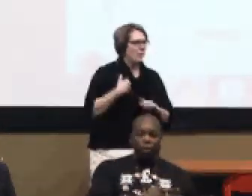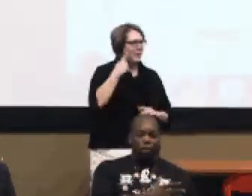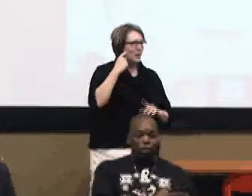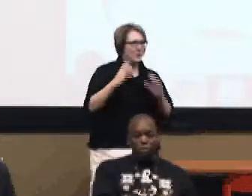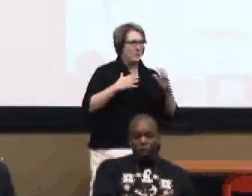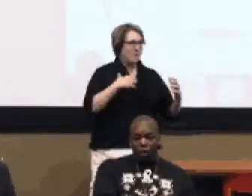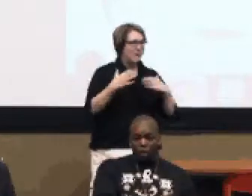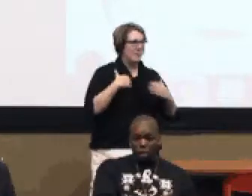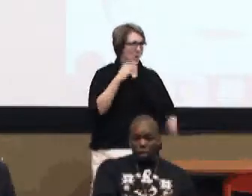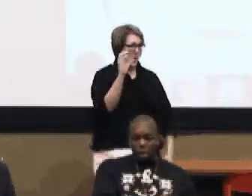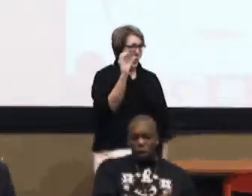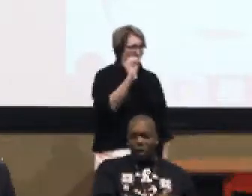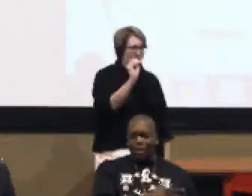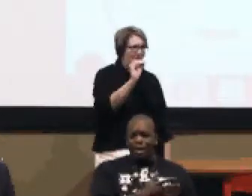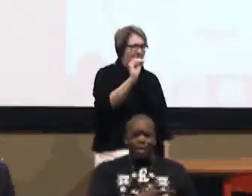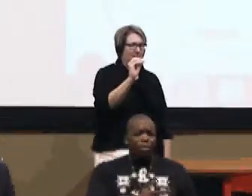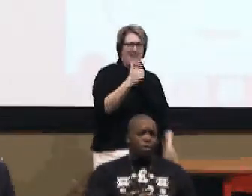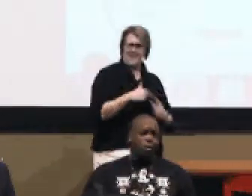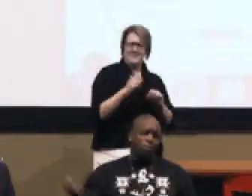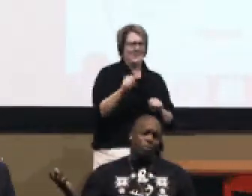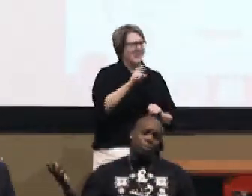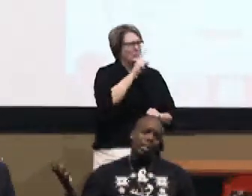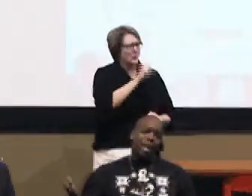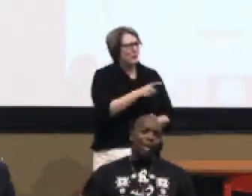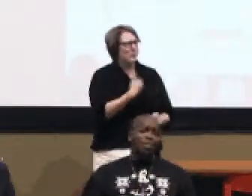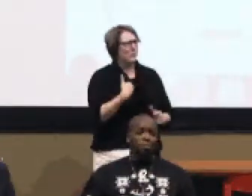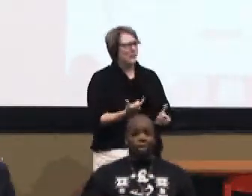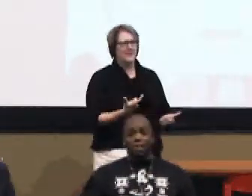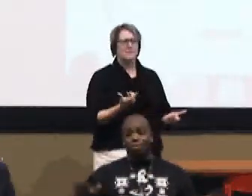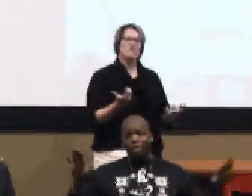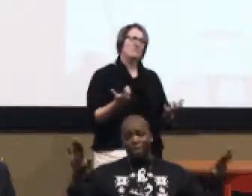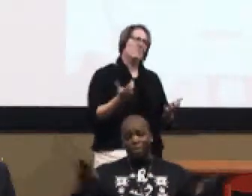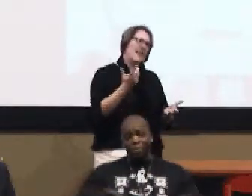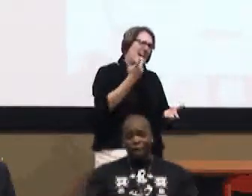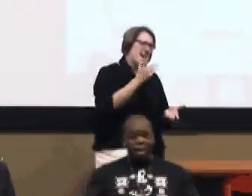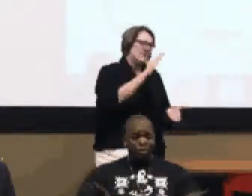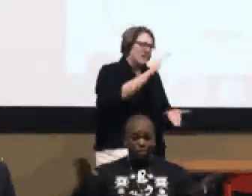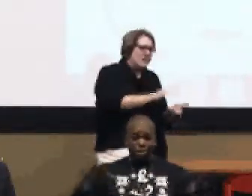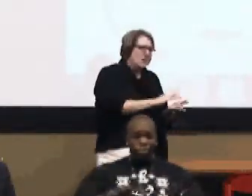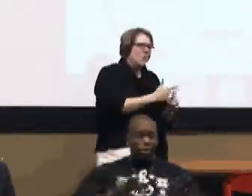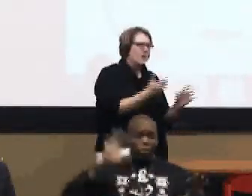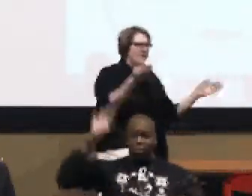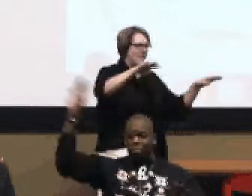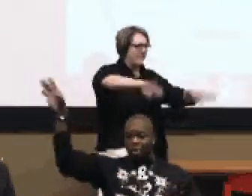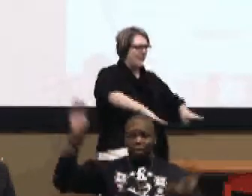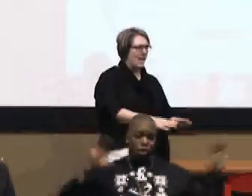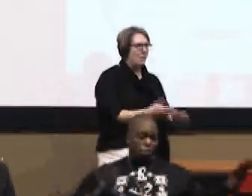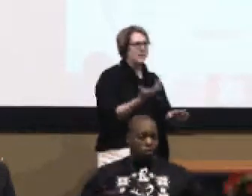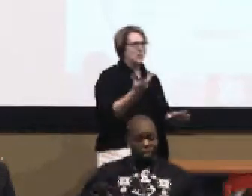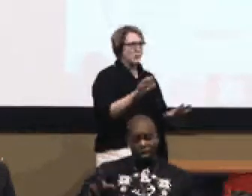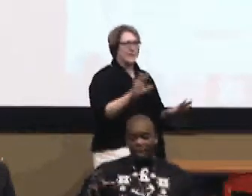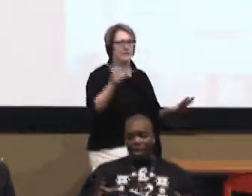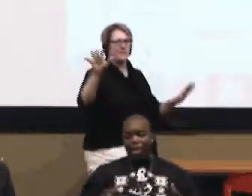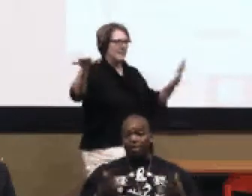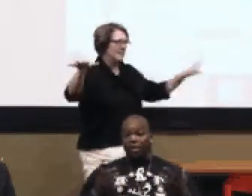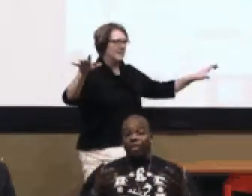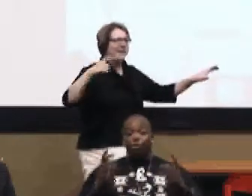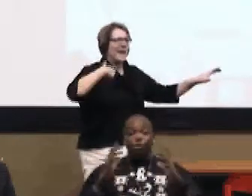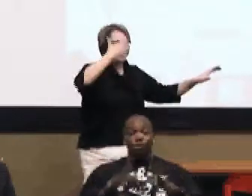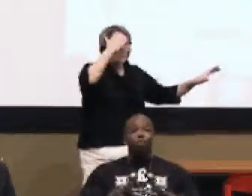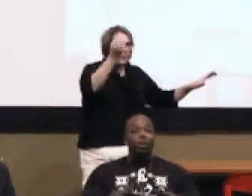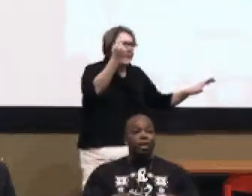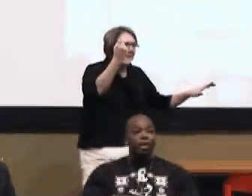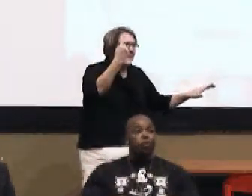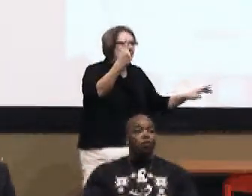complain about Omaha. And yeah, sure, we lack some things. We're in the valley, we're in the bowl between the coasts, and